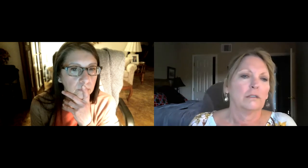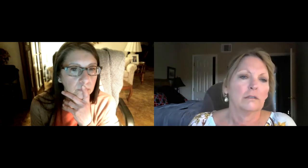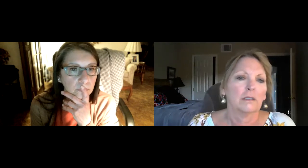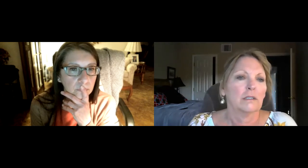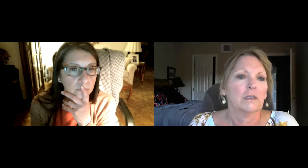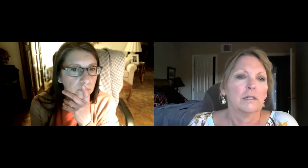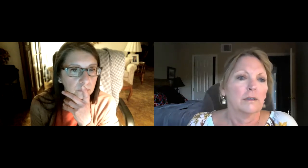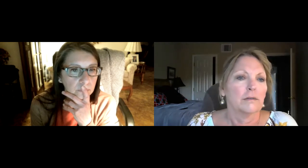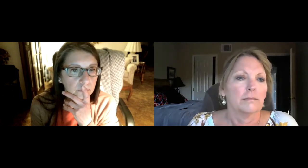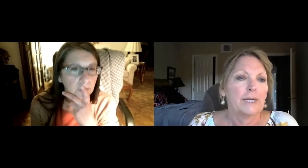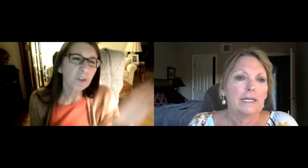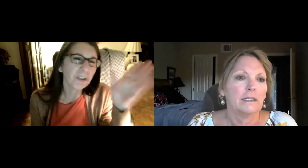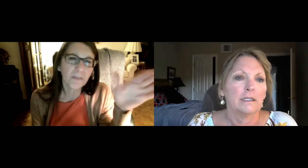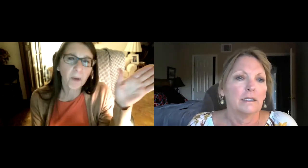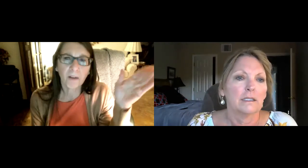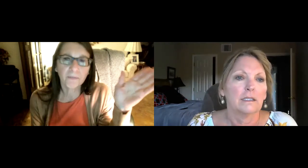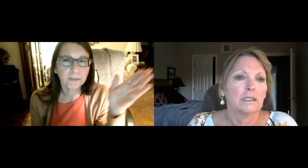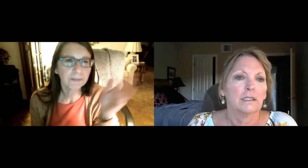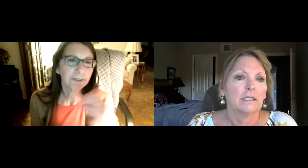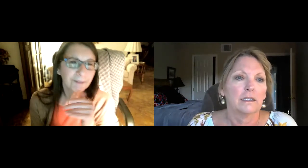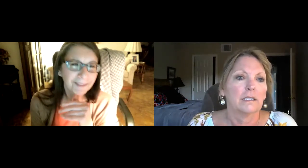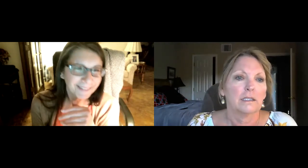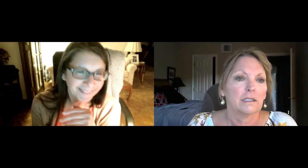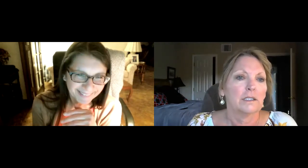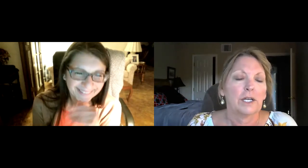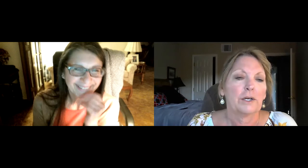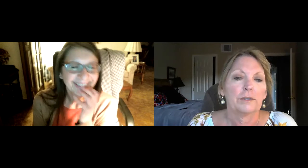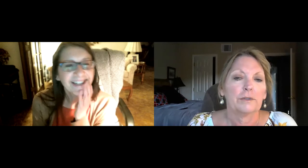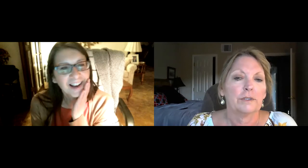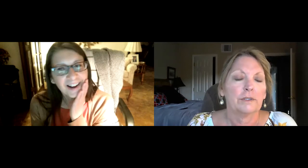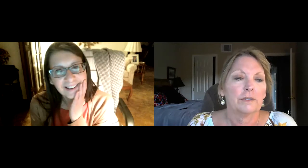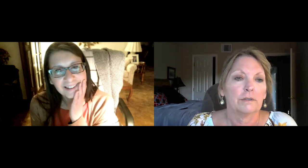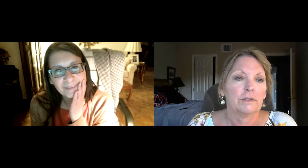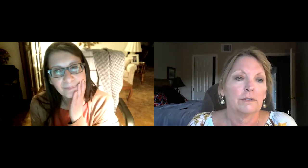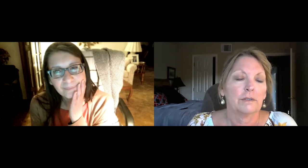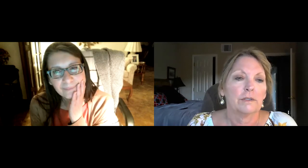much. As we should leave him off the. So.